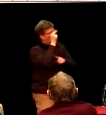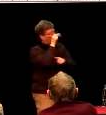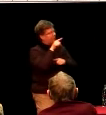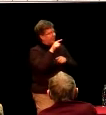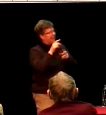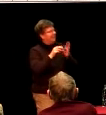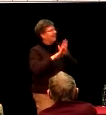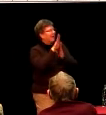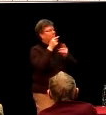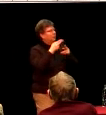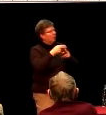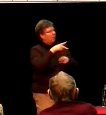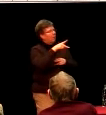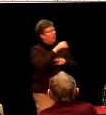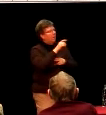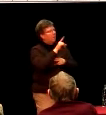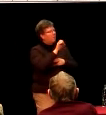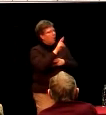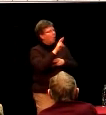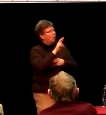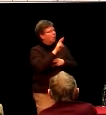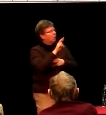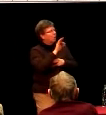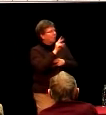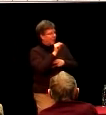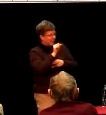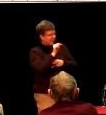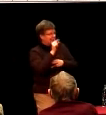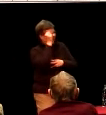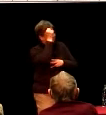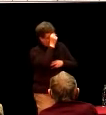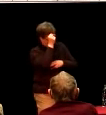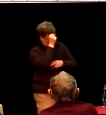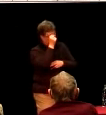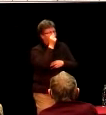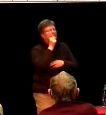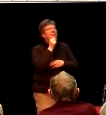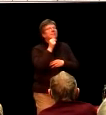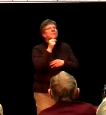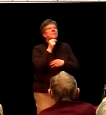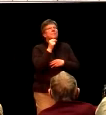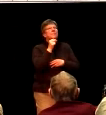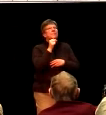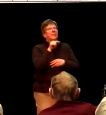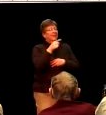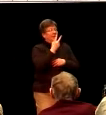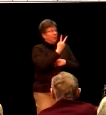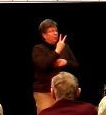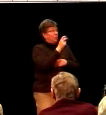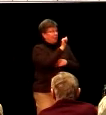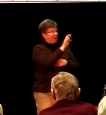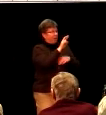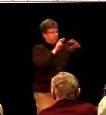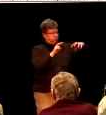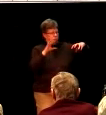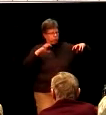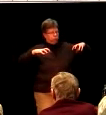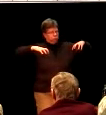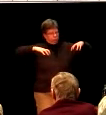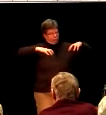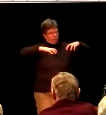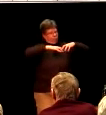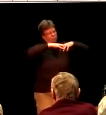developed what we call the polar front theory. It's sometimes called the Norwegian polar front theory. And basically, these two air masses march into each